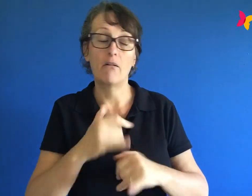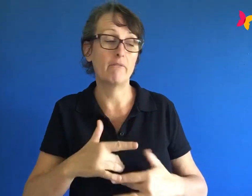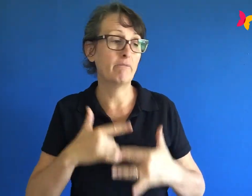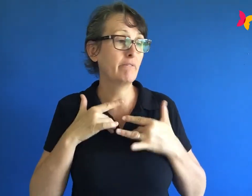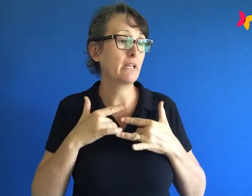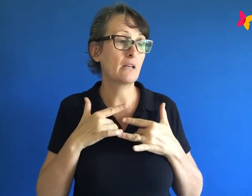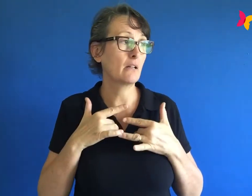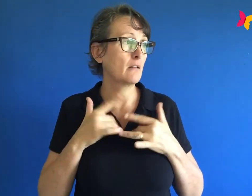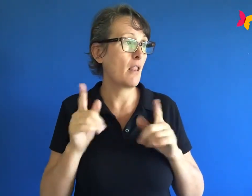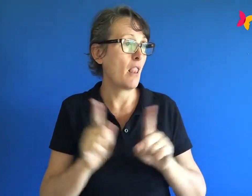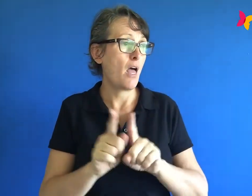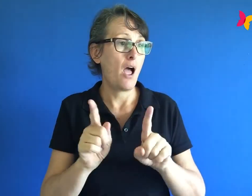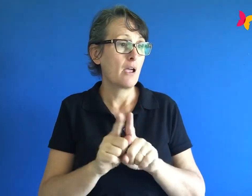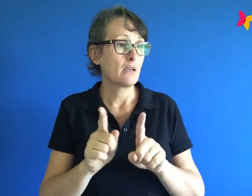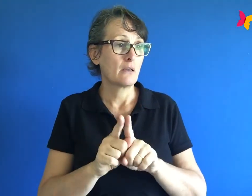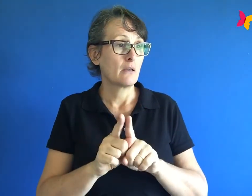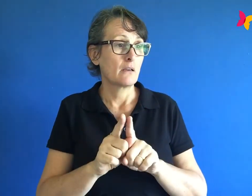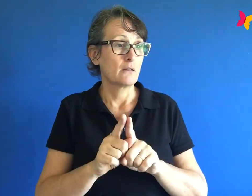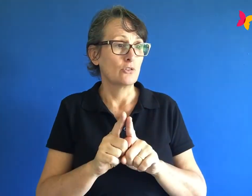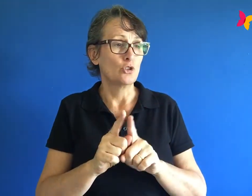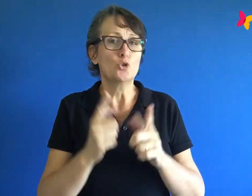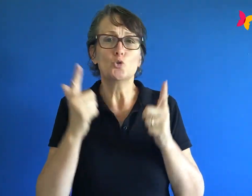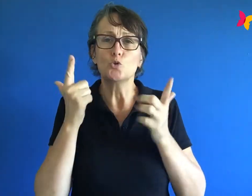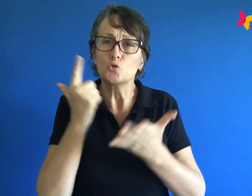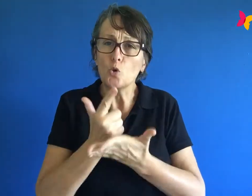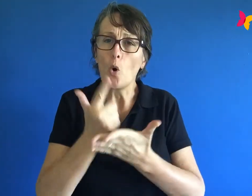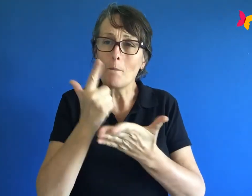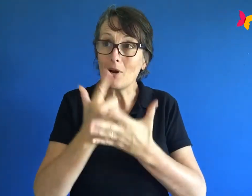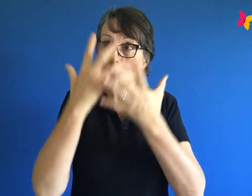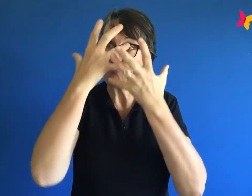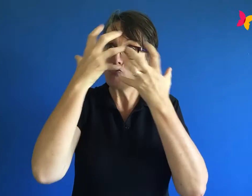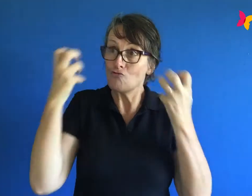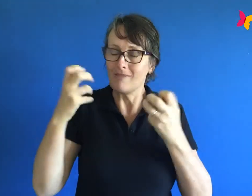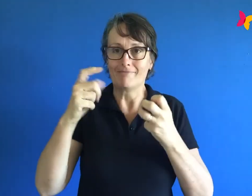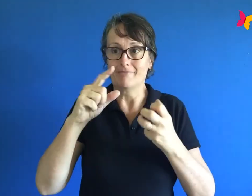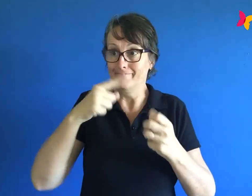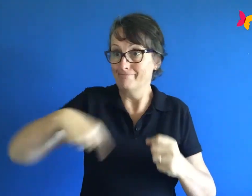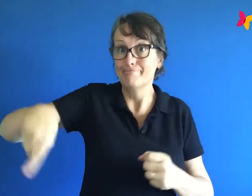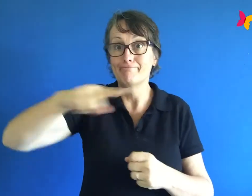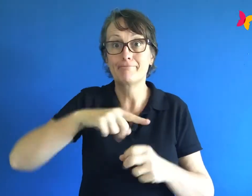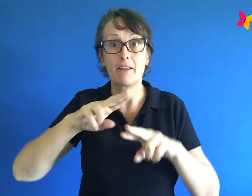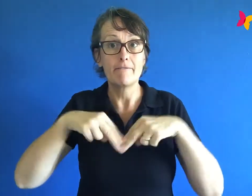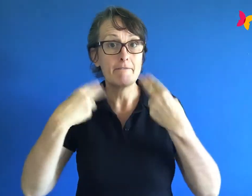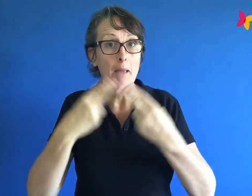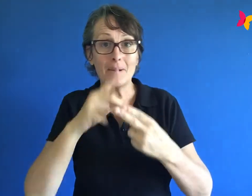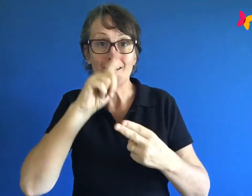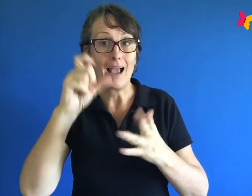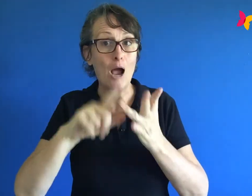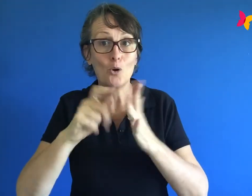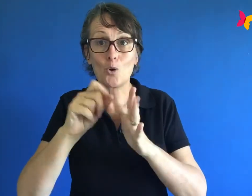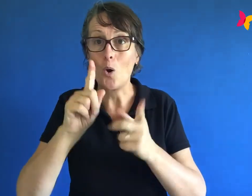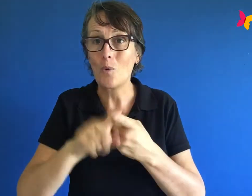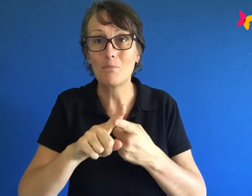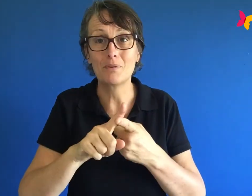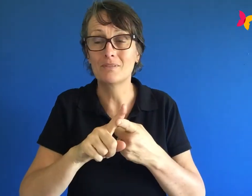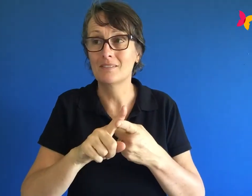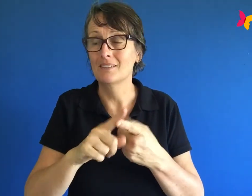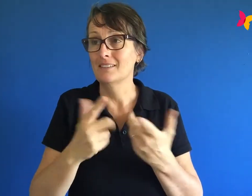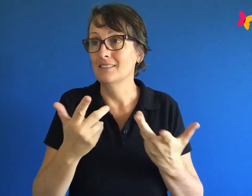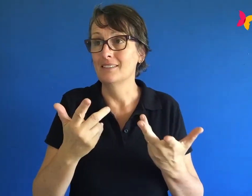of proportions that you weren't equipped to deal with. And I'd come in from I don't know where, and I just